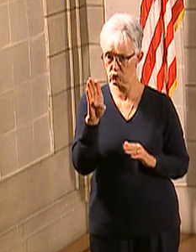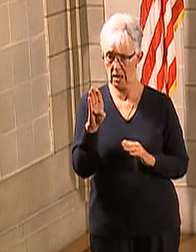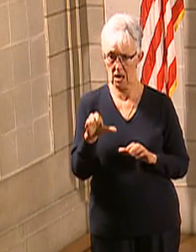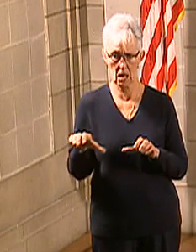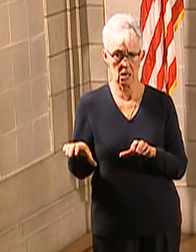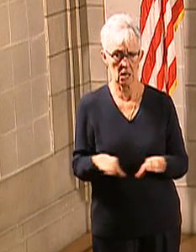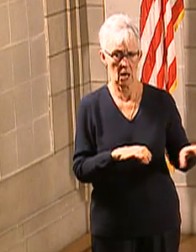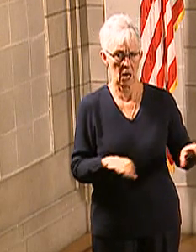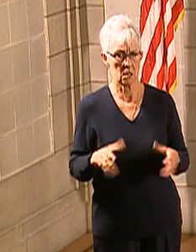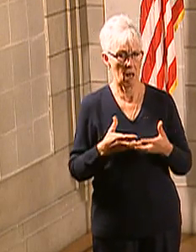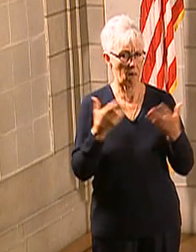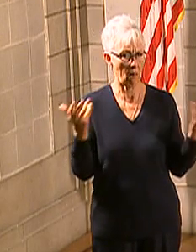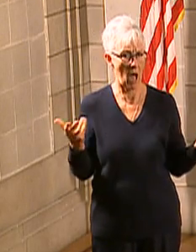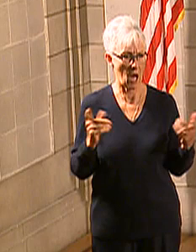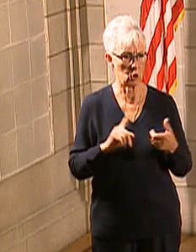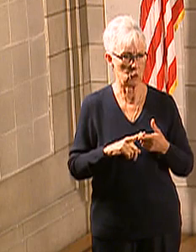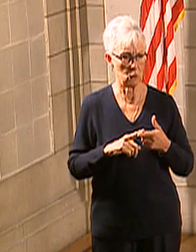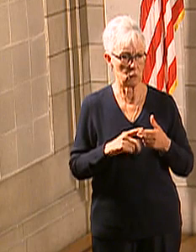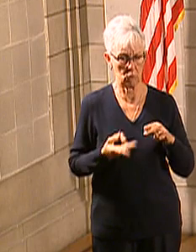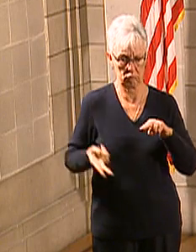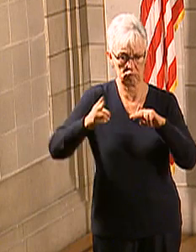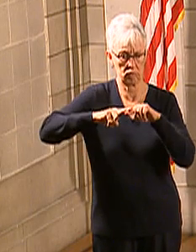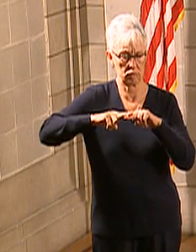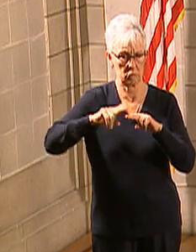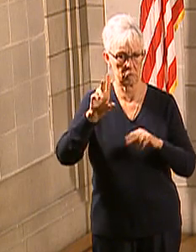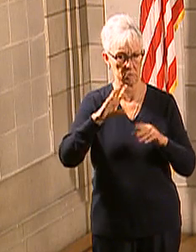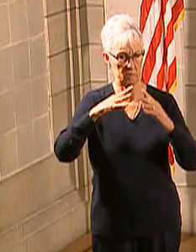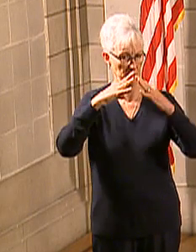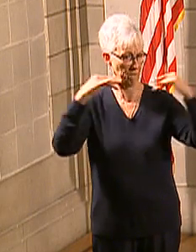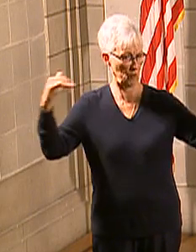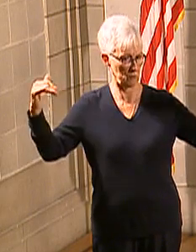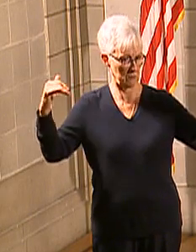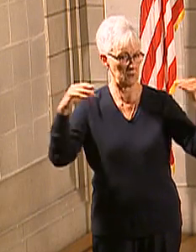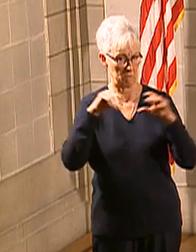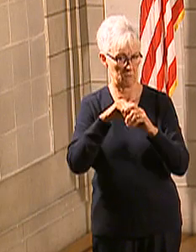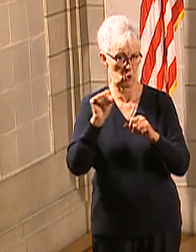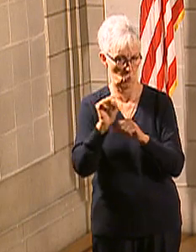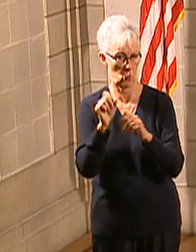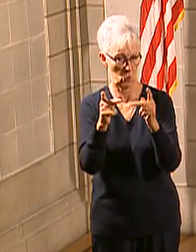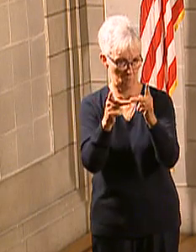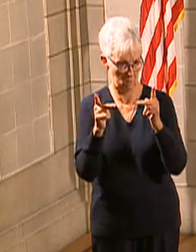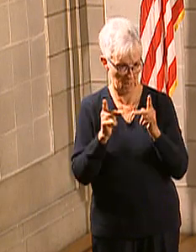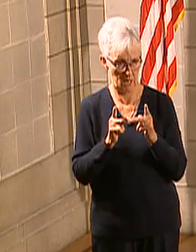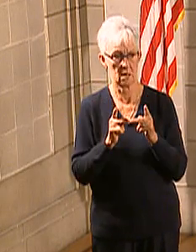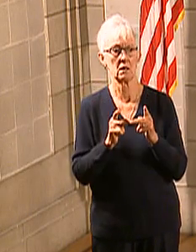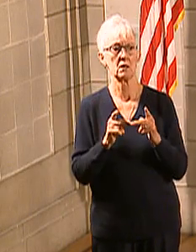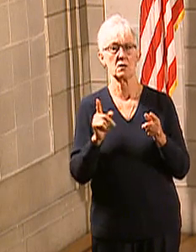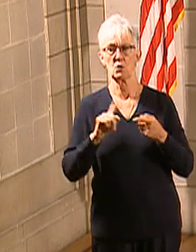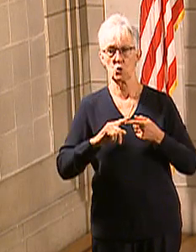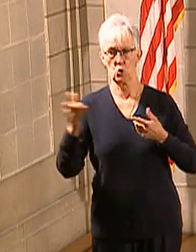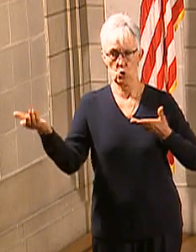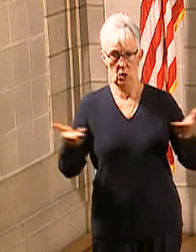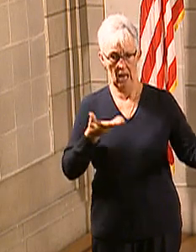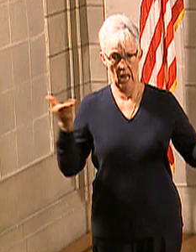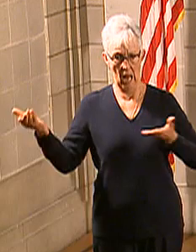to increase diversity and to bring in some more of these